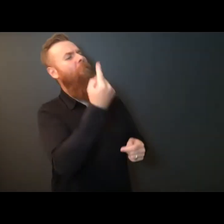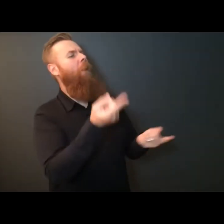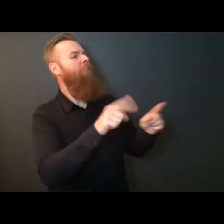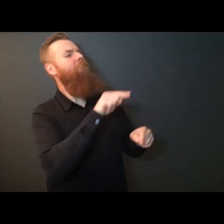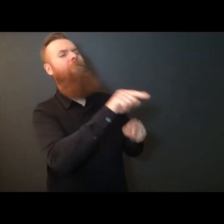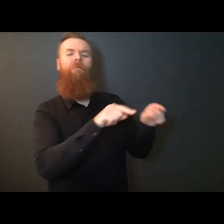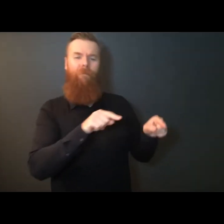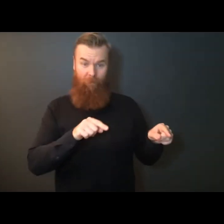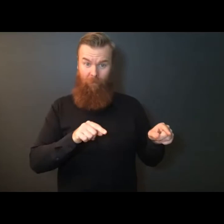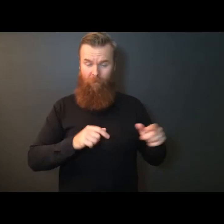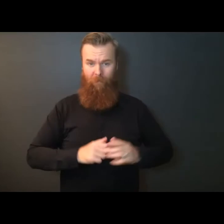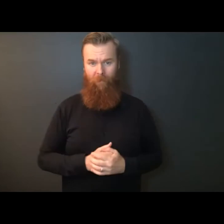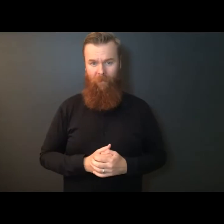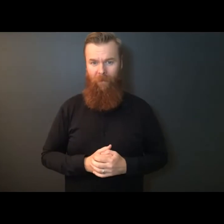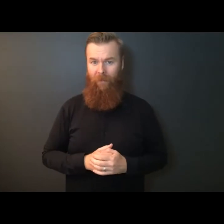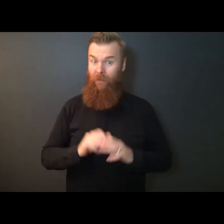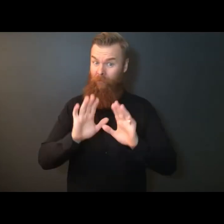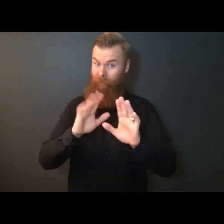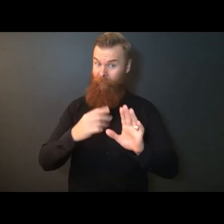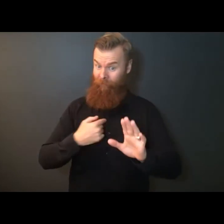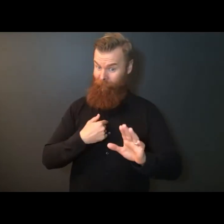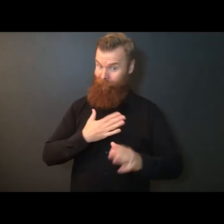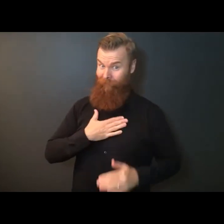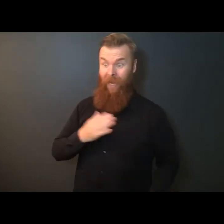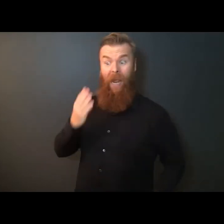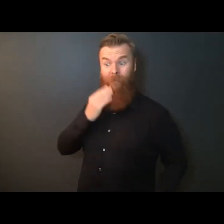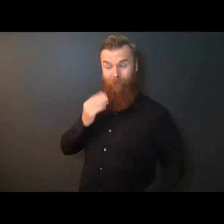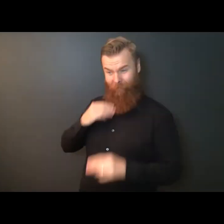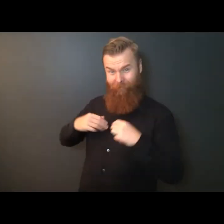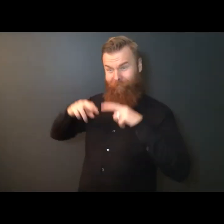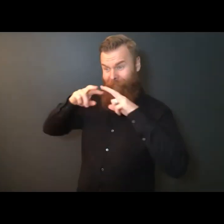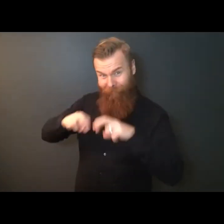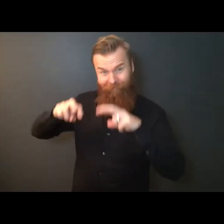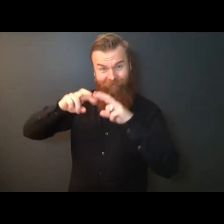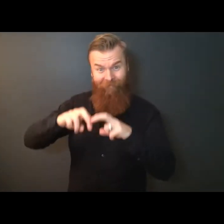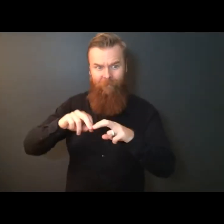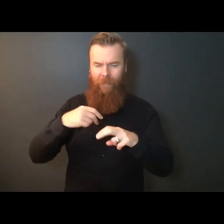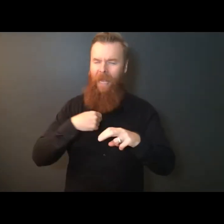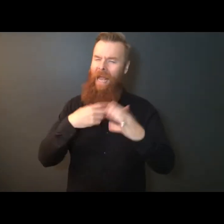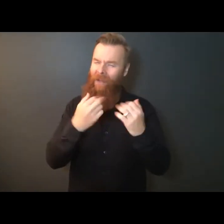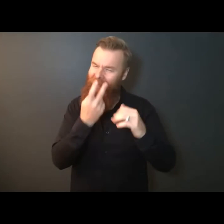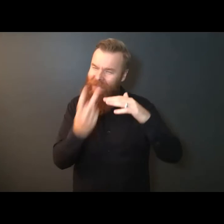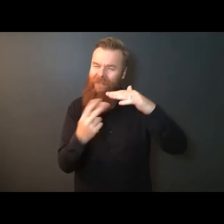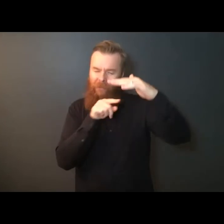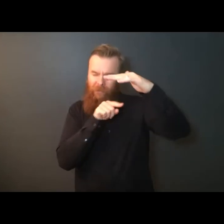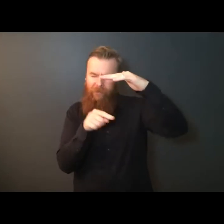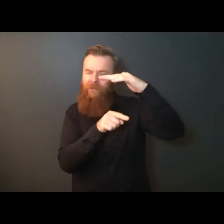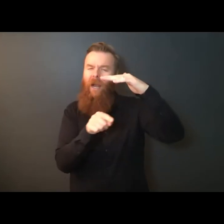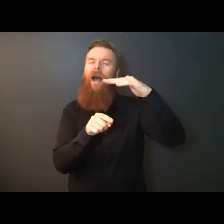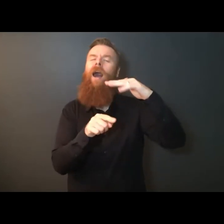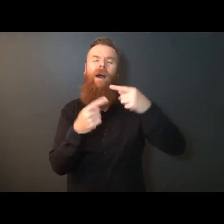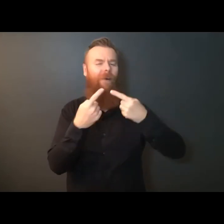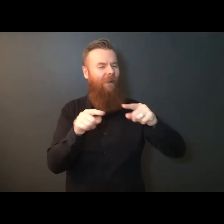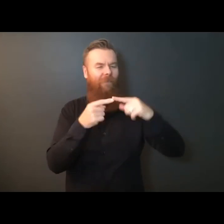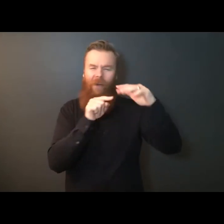more nuance. So I think people have what's called a social desirability bias. They know what they should